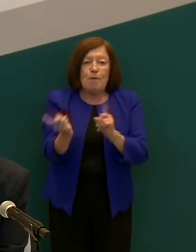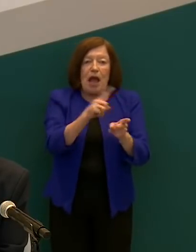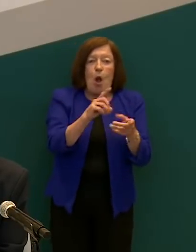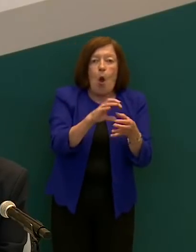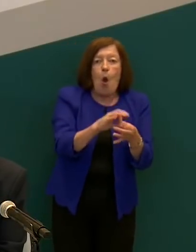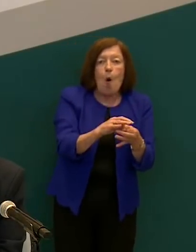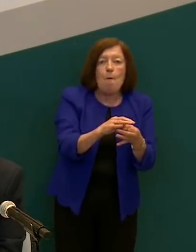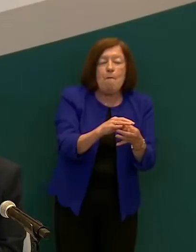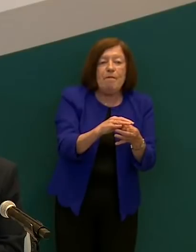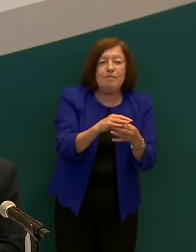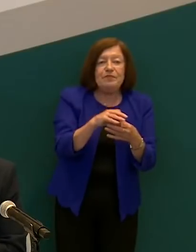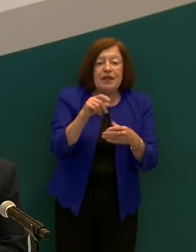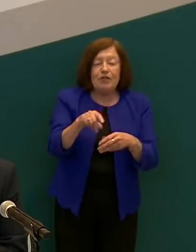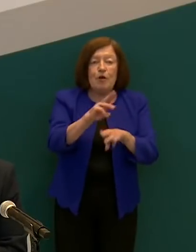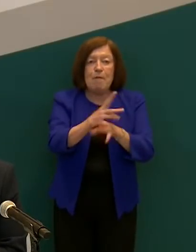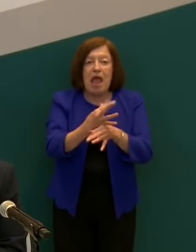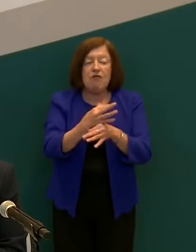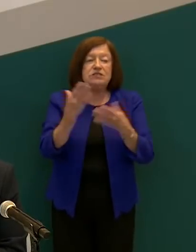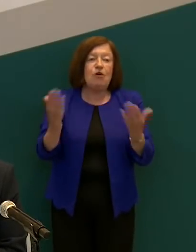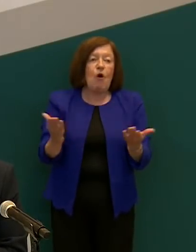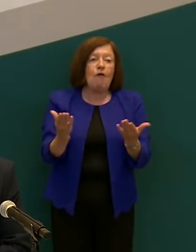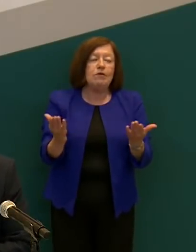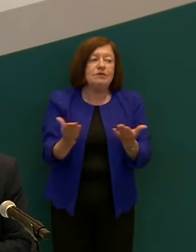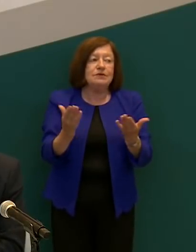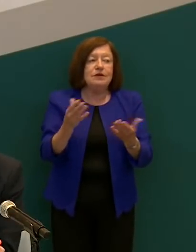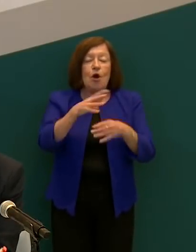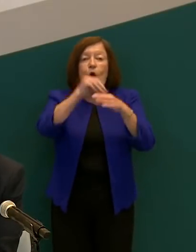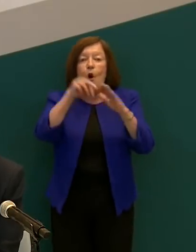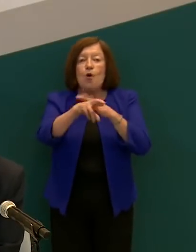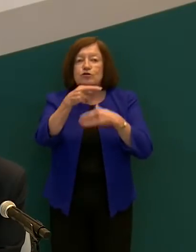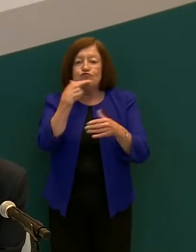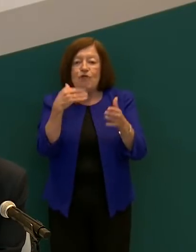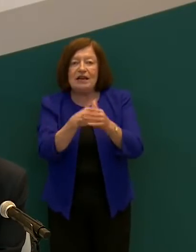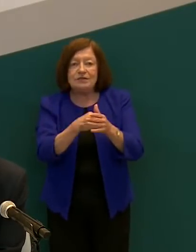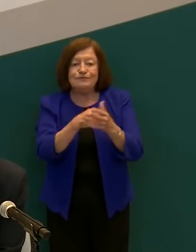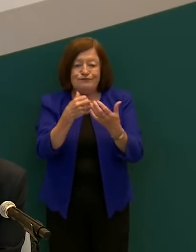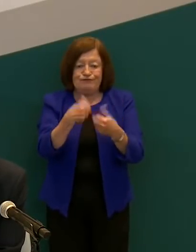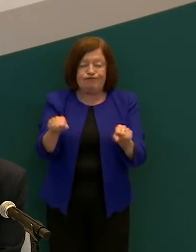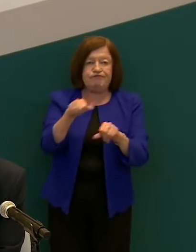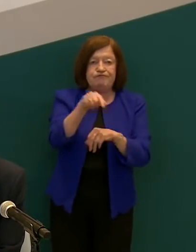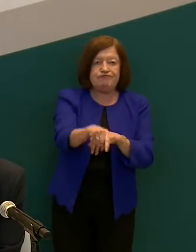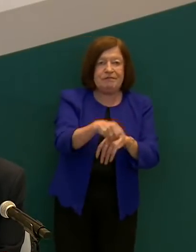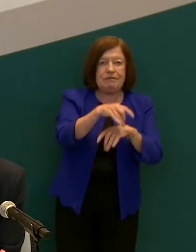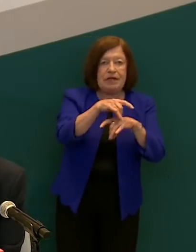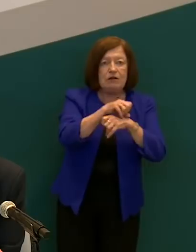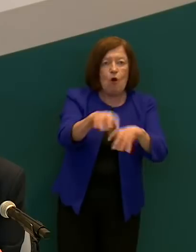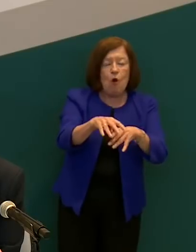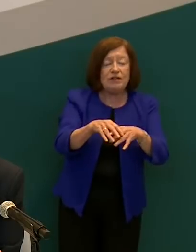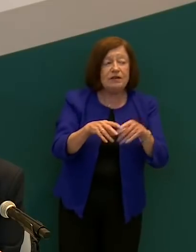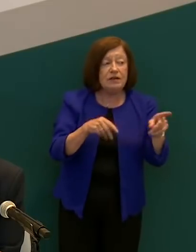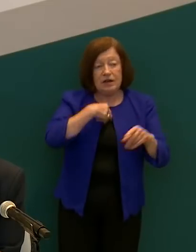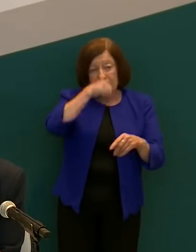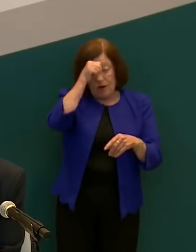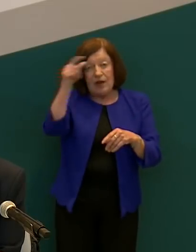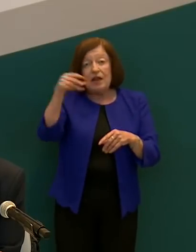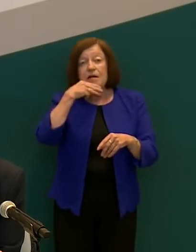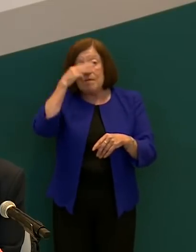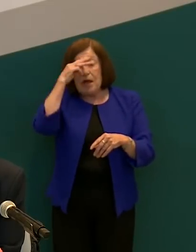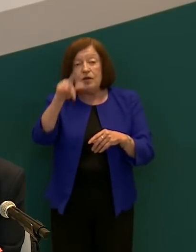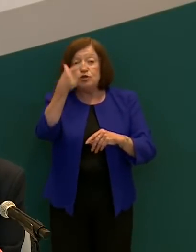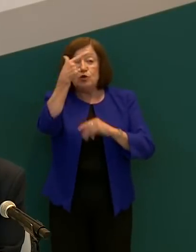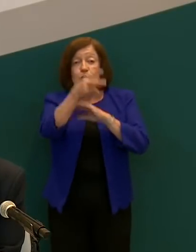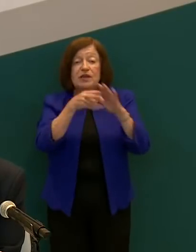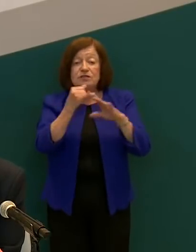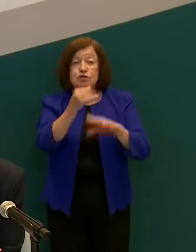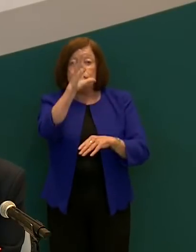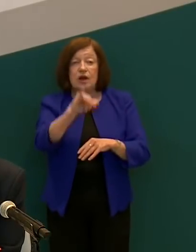home and their parents or older relatives contracting it. Because I know in America in 2 weeks in